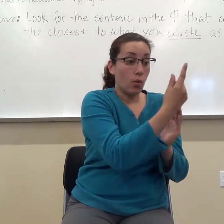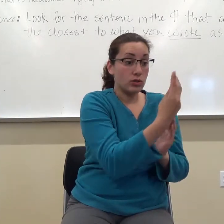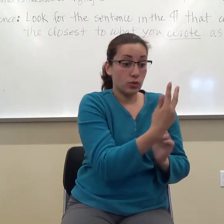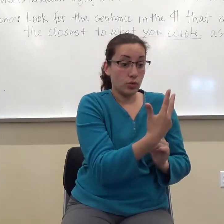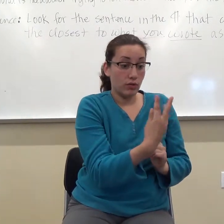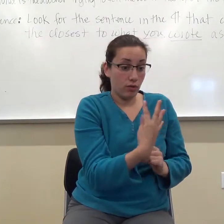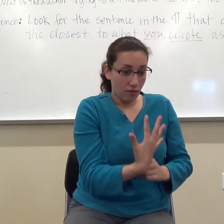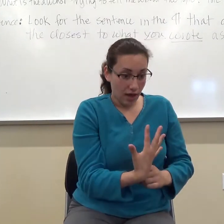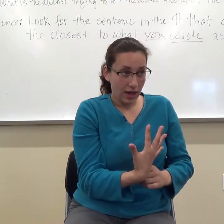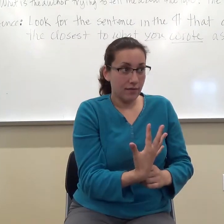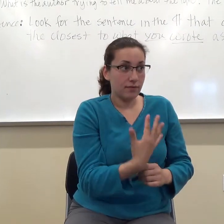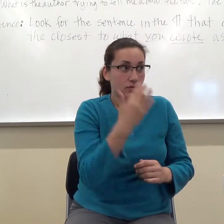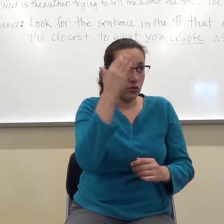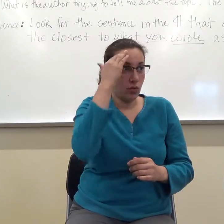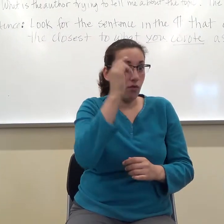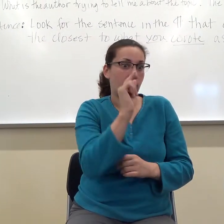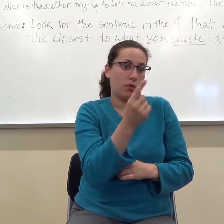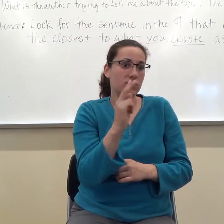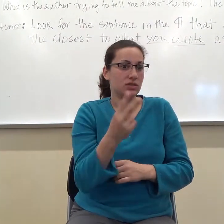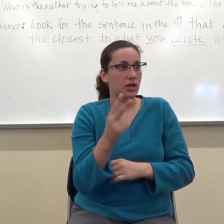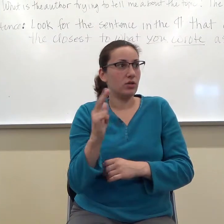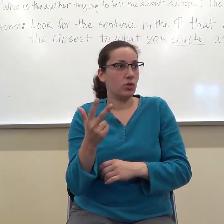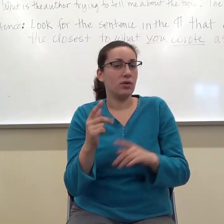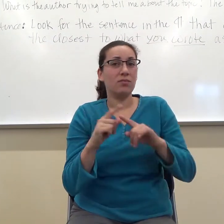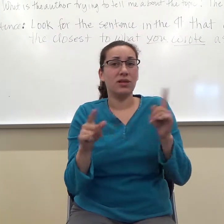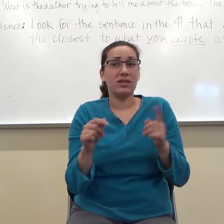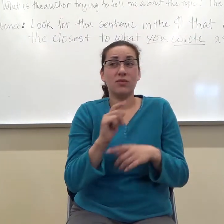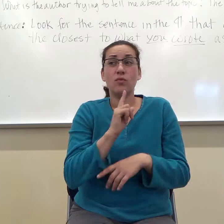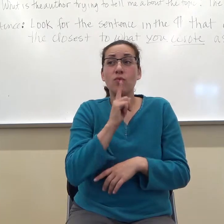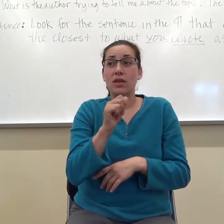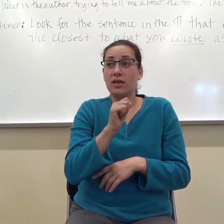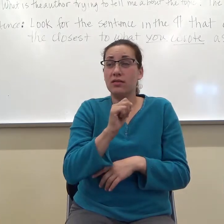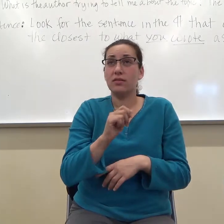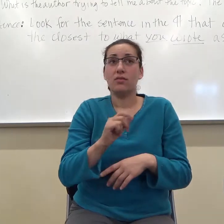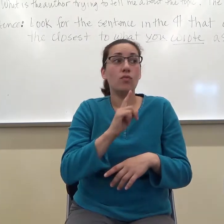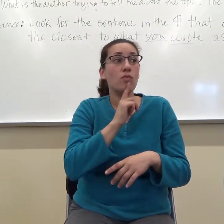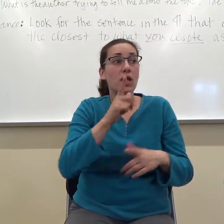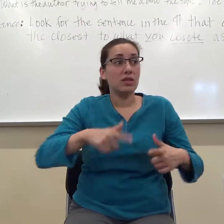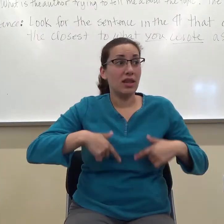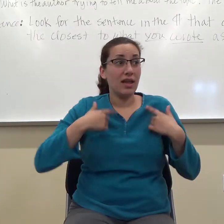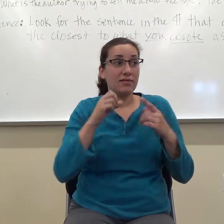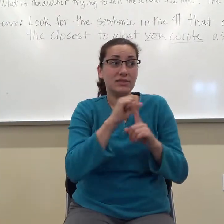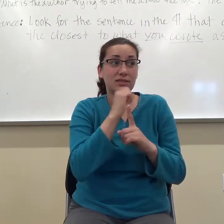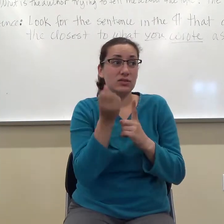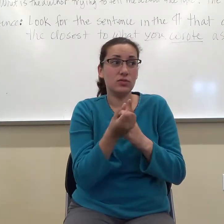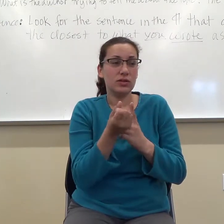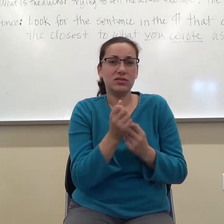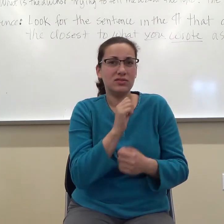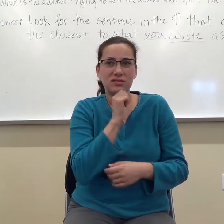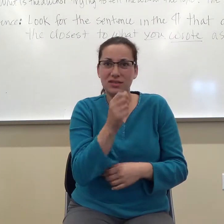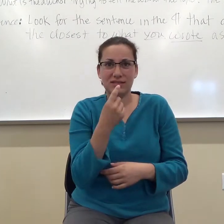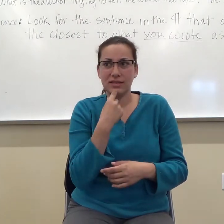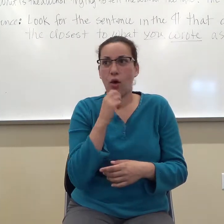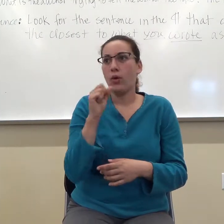This is, real life doesn't necessarily do that. You have to do, you're doing more of the work